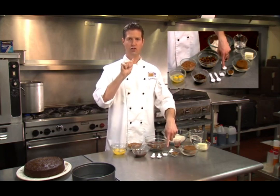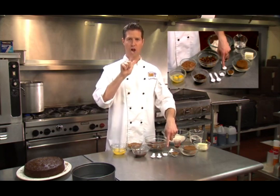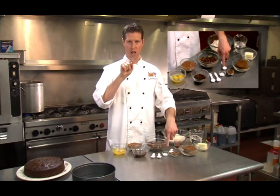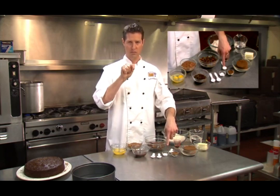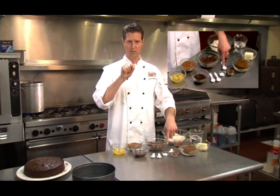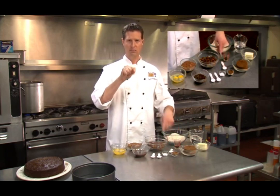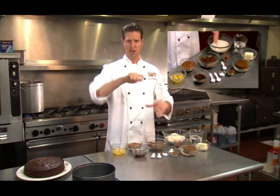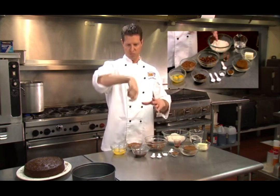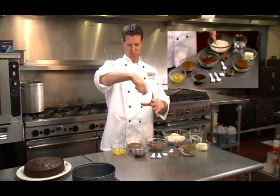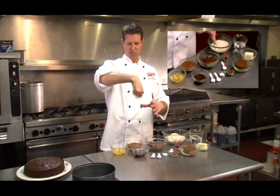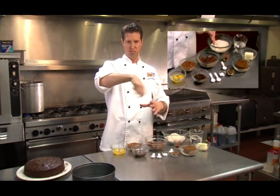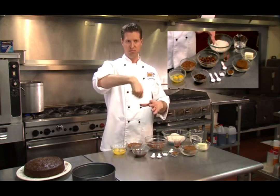and salt.